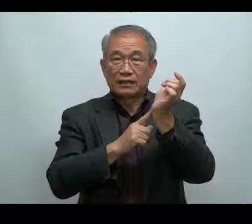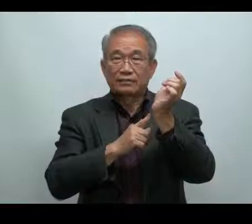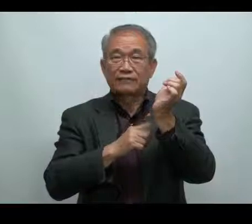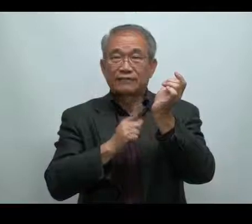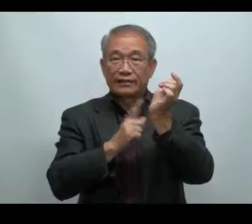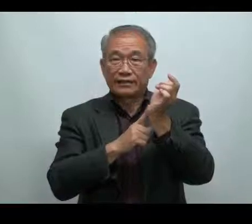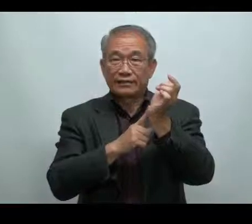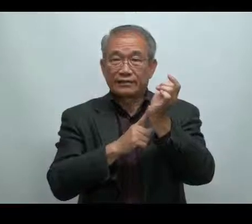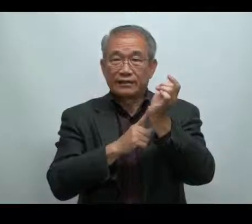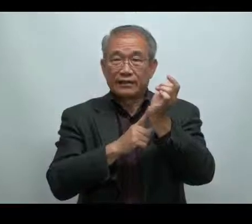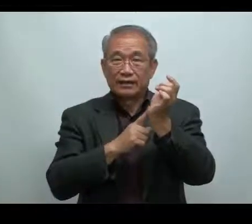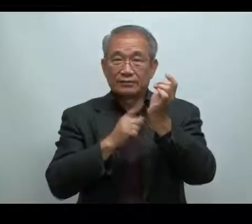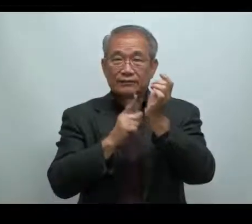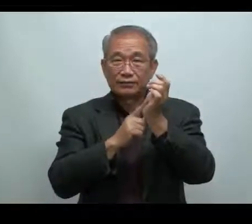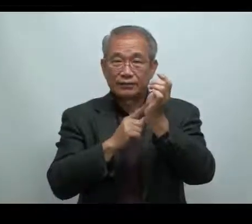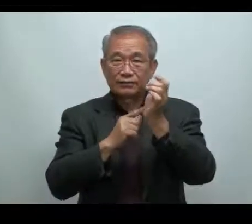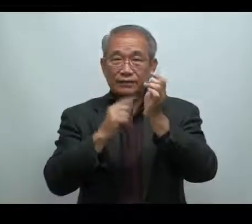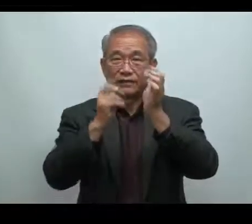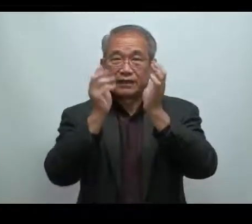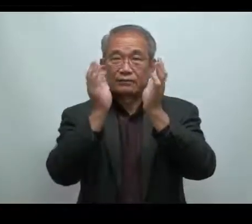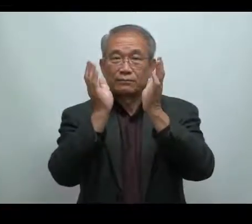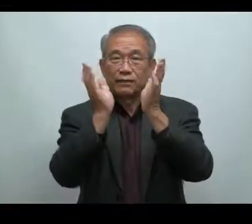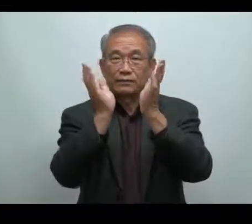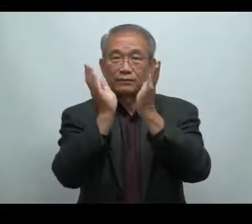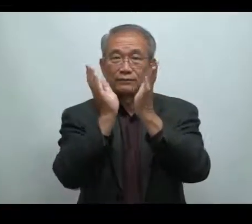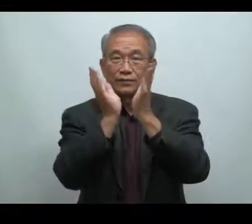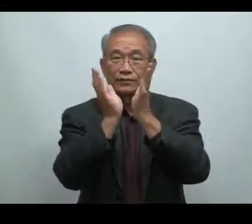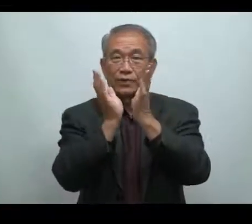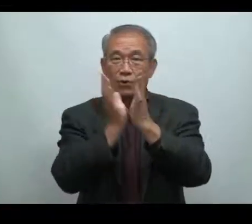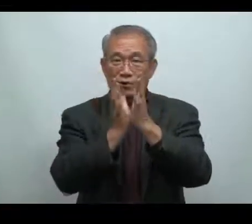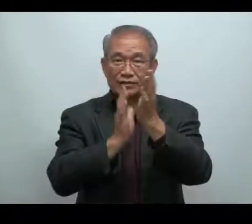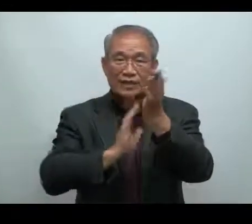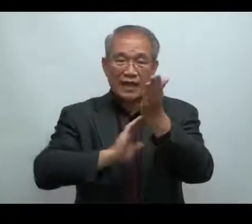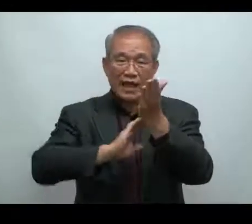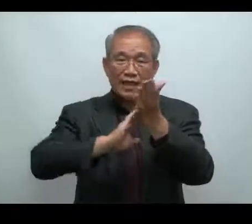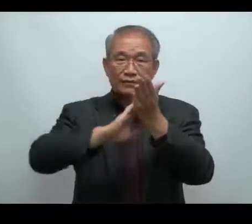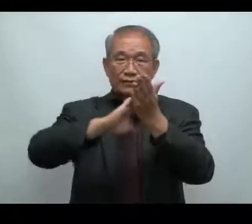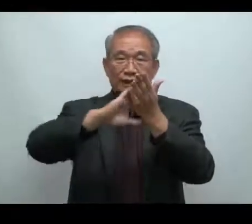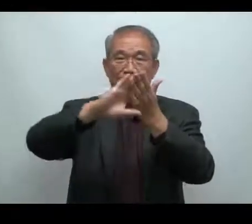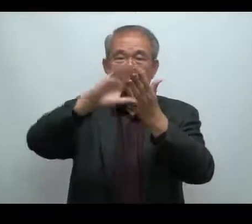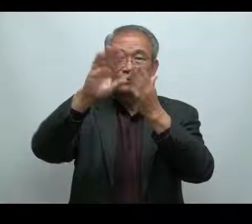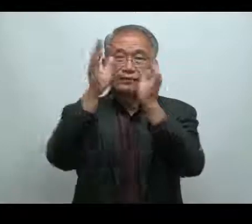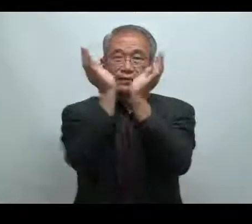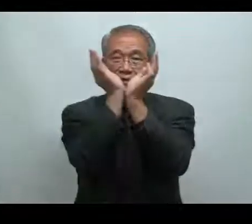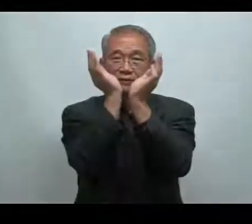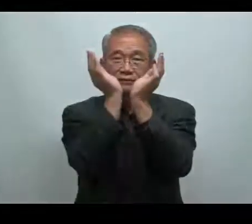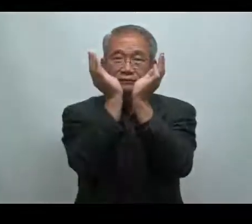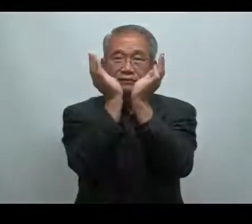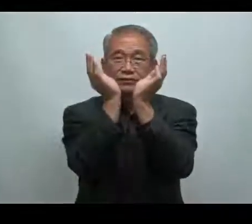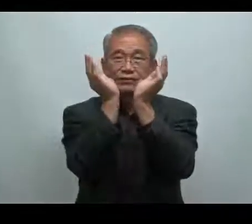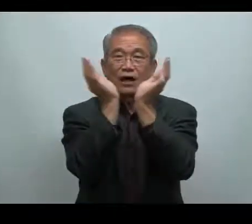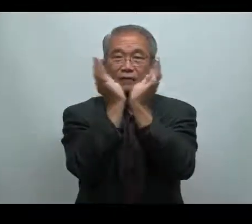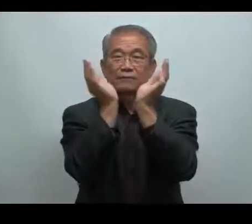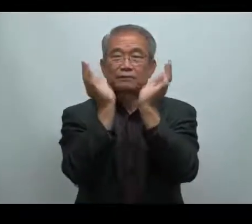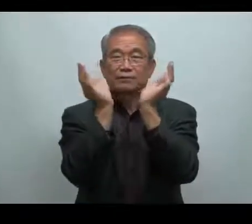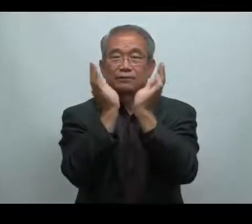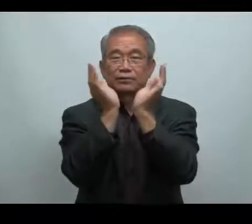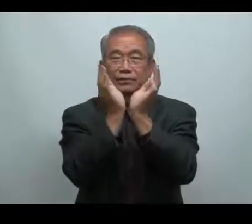then thicken the vocal folds, then it will make your voice hoarse. Air will come through, then you start